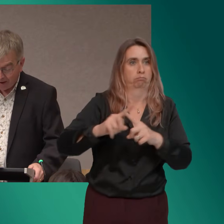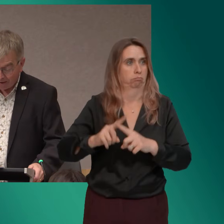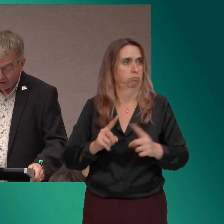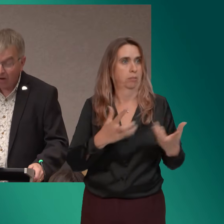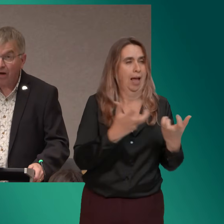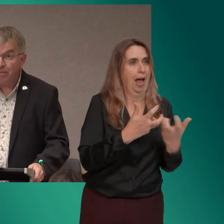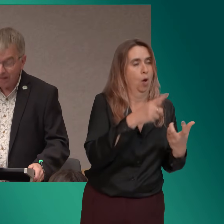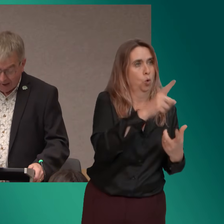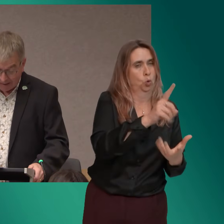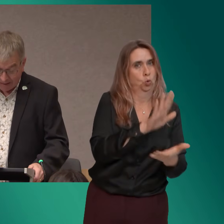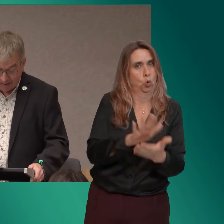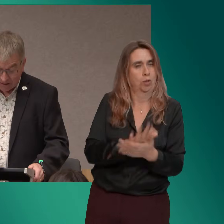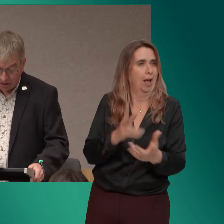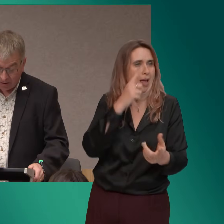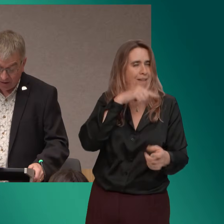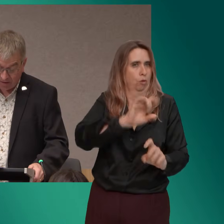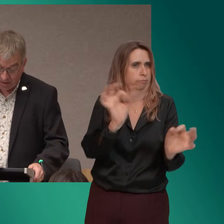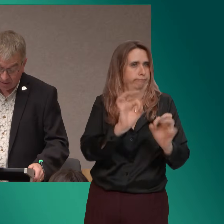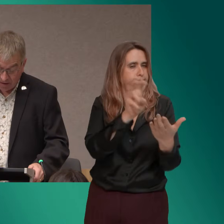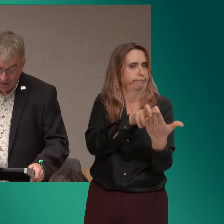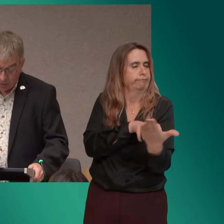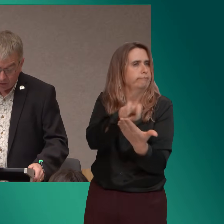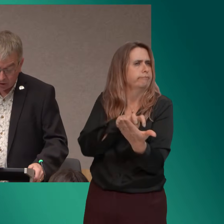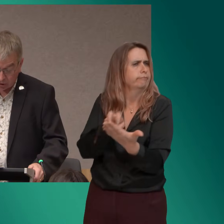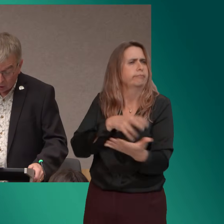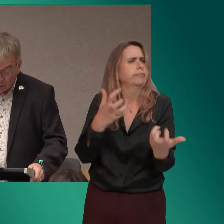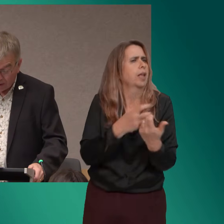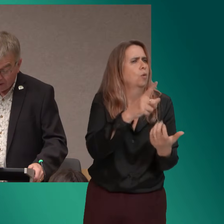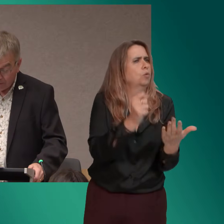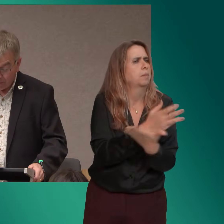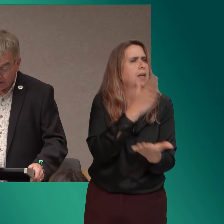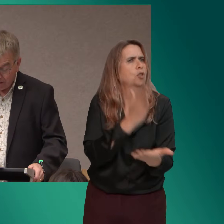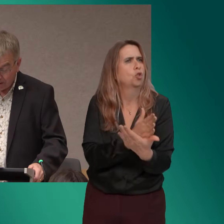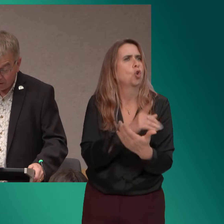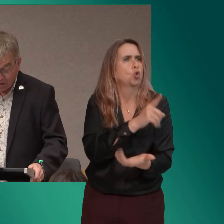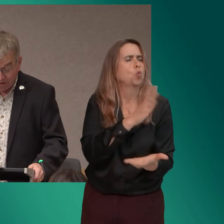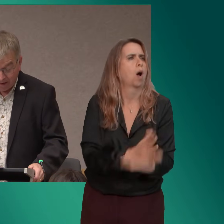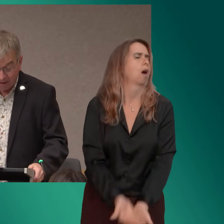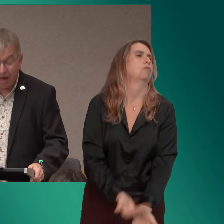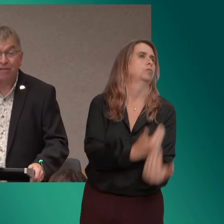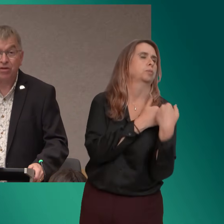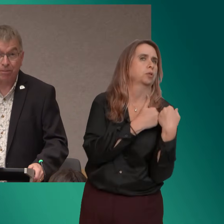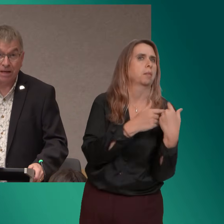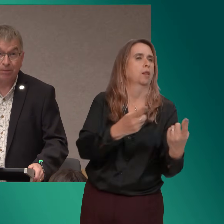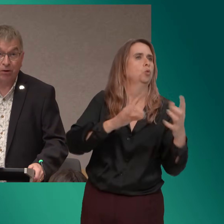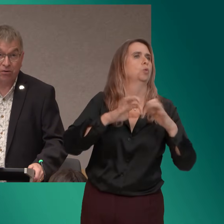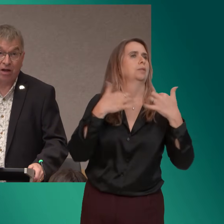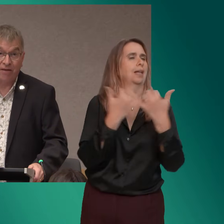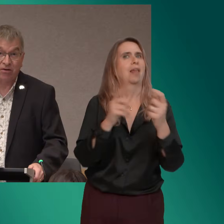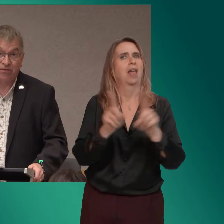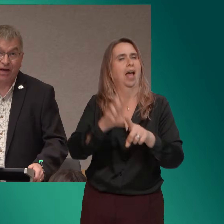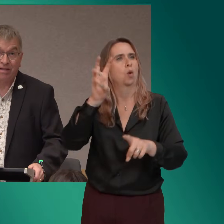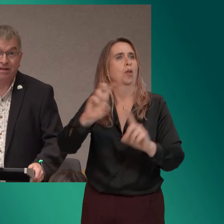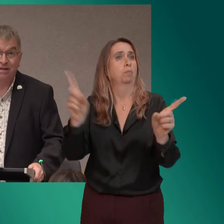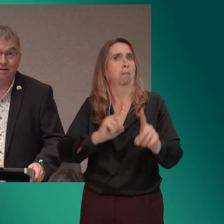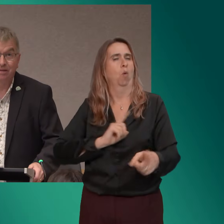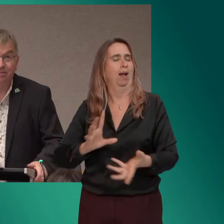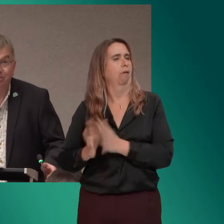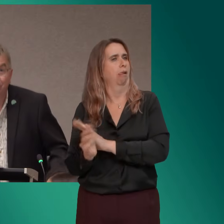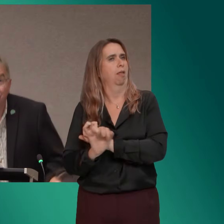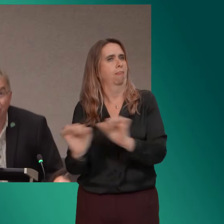in tackling the climate and nature crisis to ensure accountability to this Senedd and to the people whose lives are